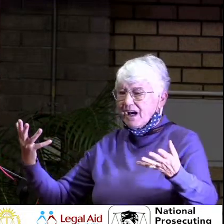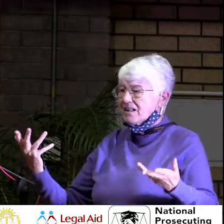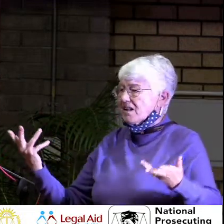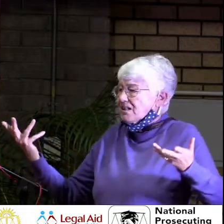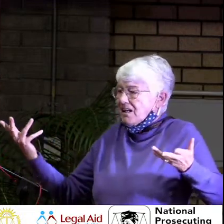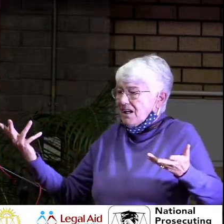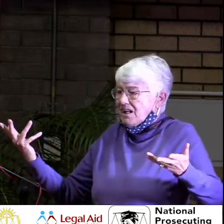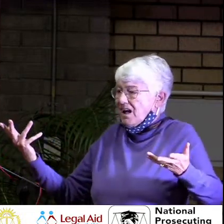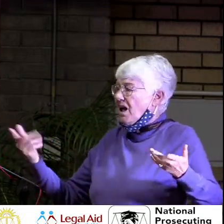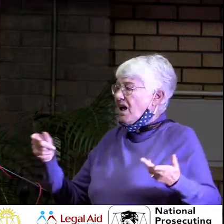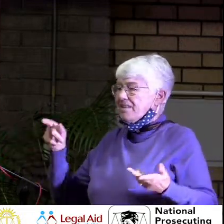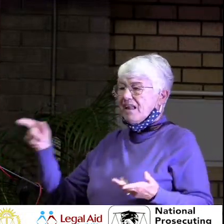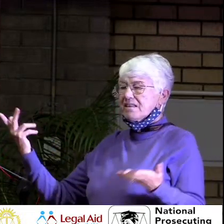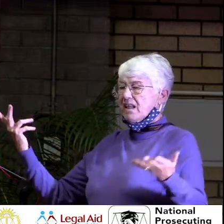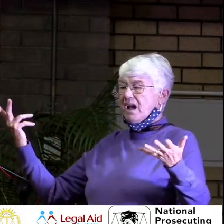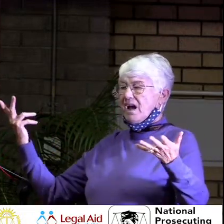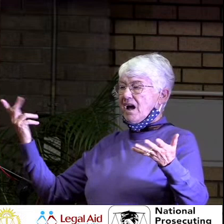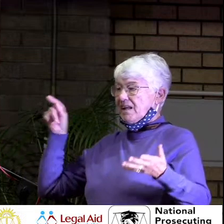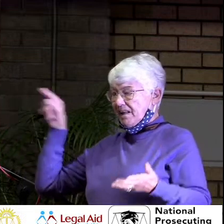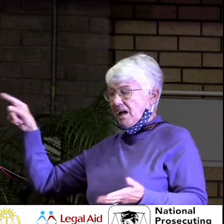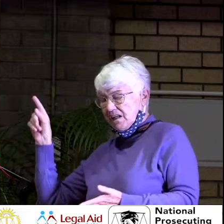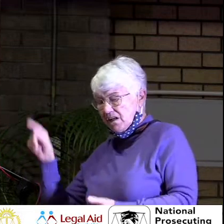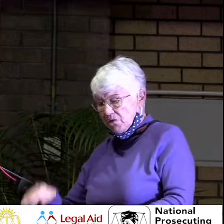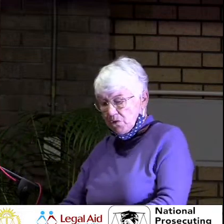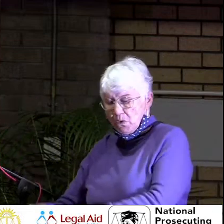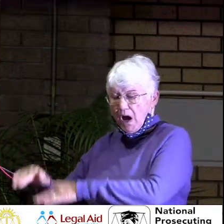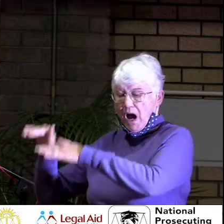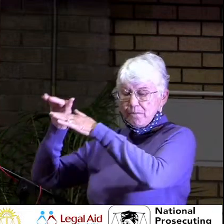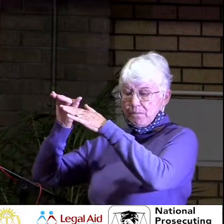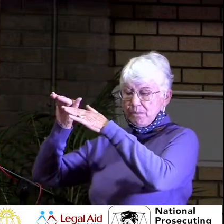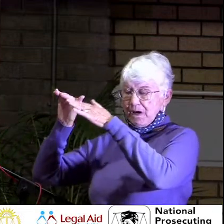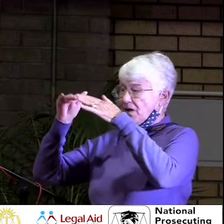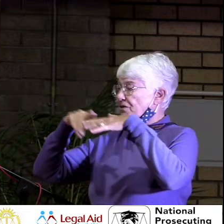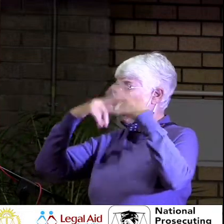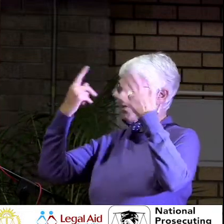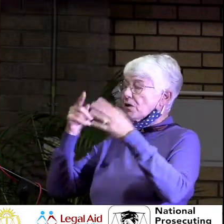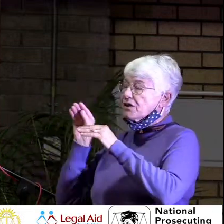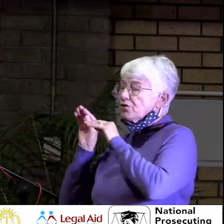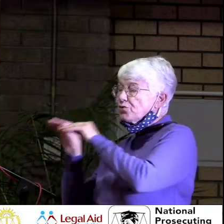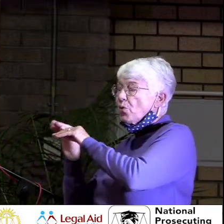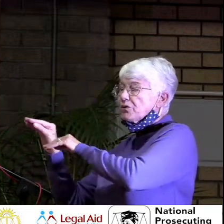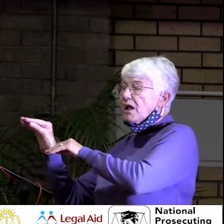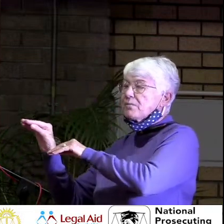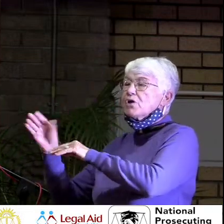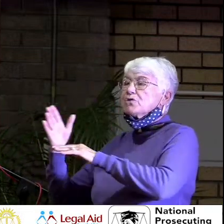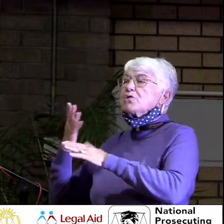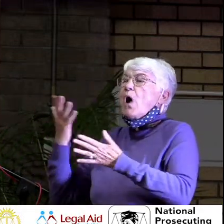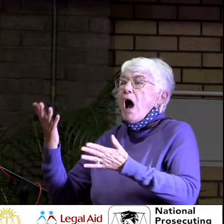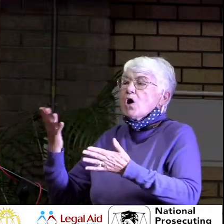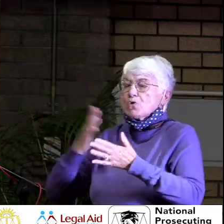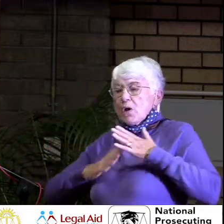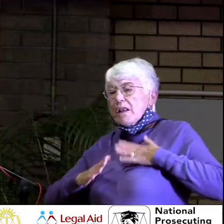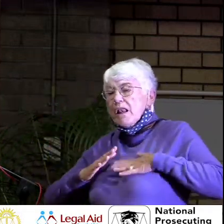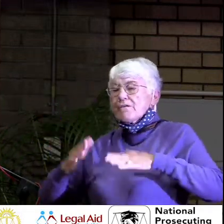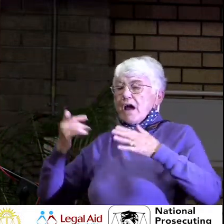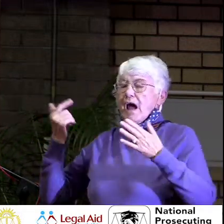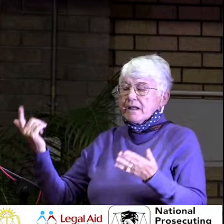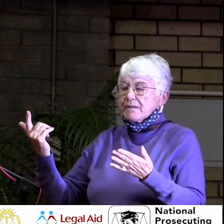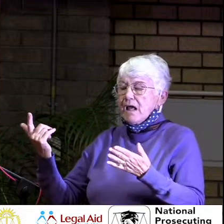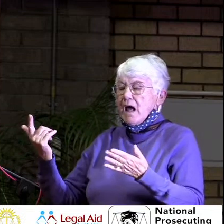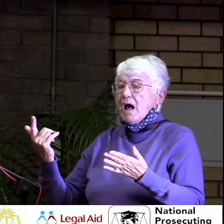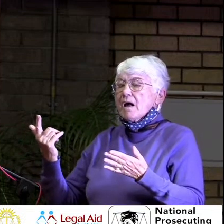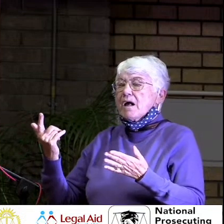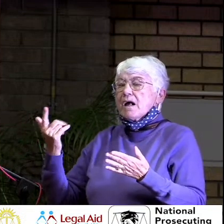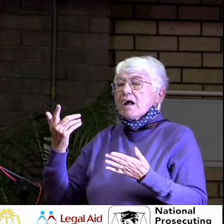how to become socially responsible, those values and norms of the community that would assist even in ending the scourge